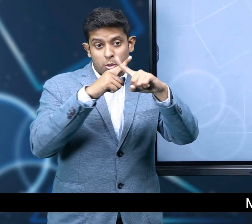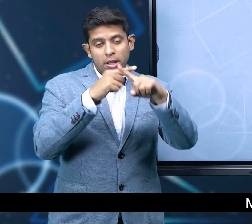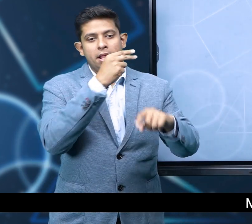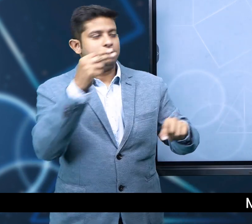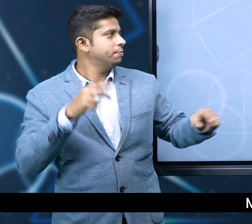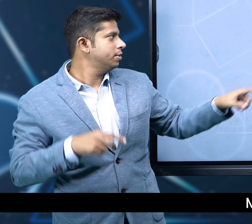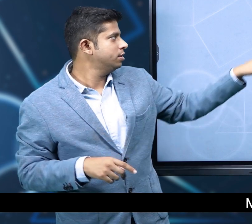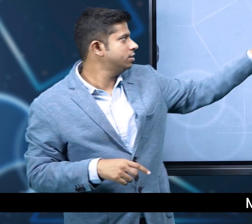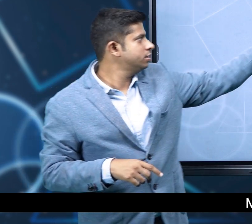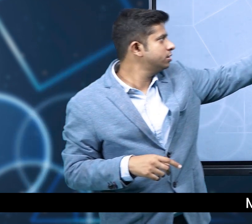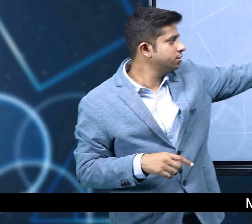multiples,